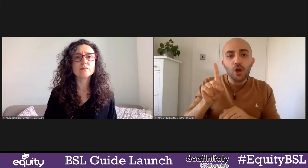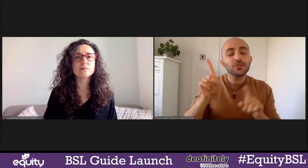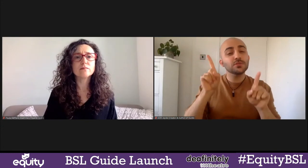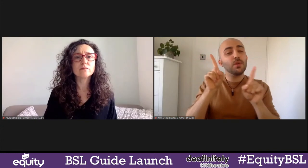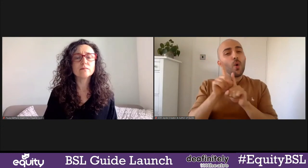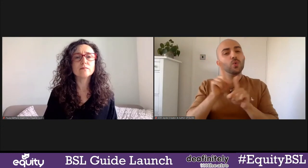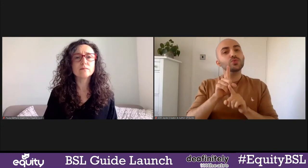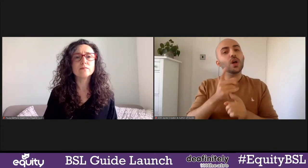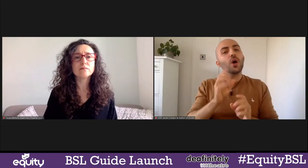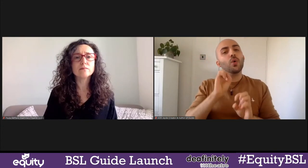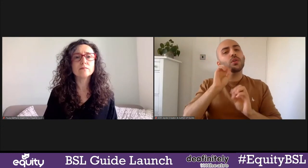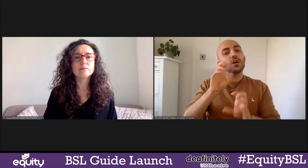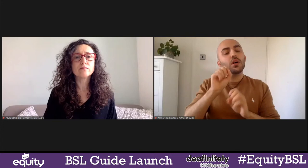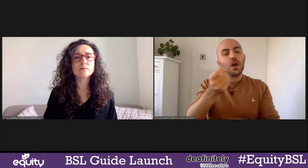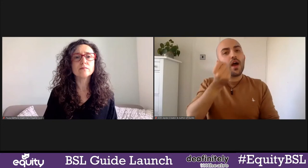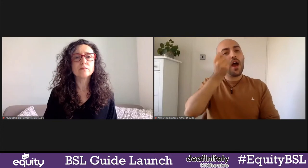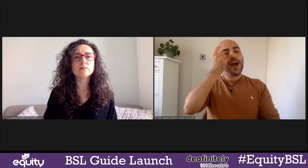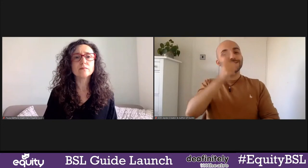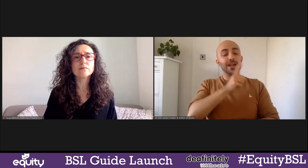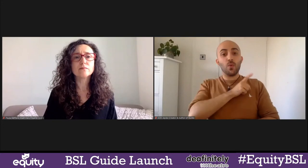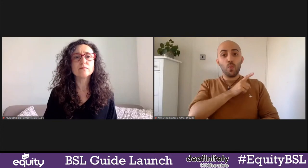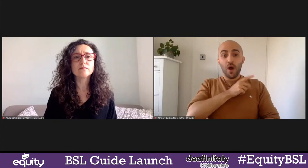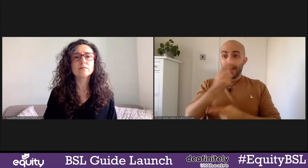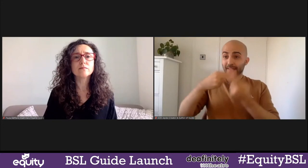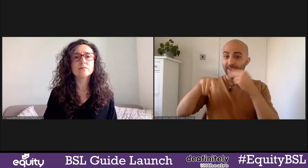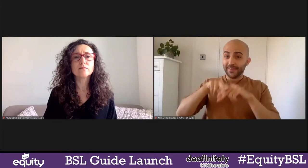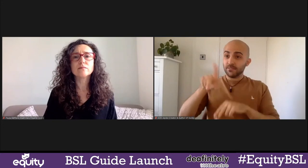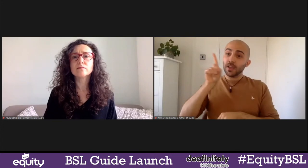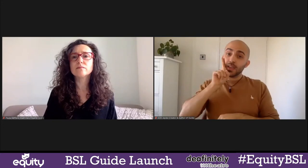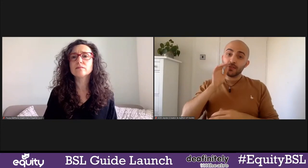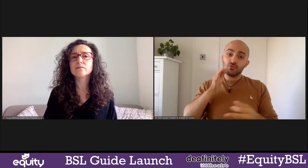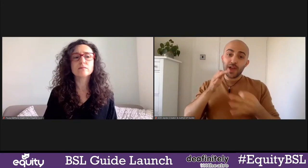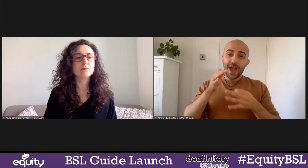sign language, and you're wanting to identify the level that they're using.